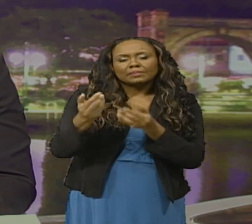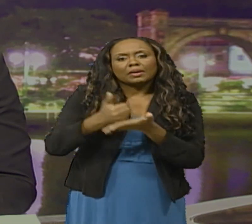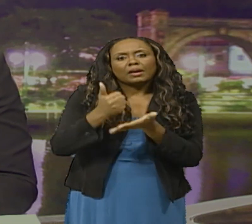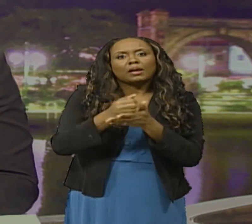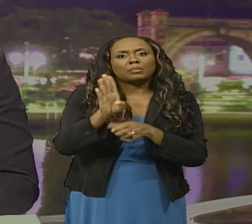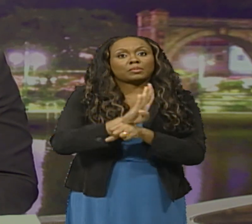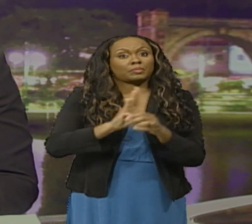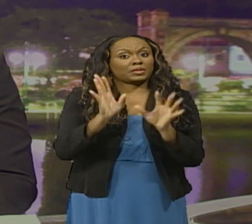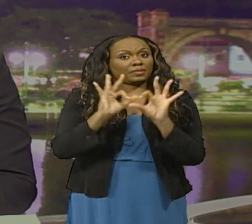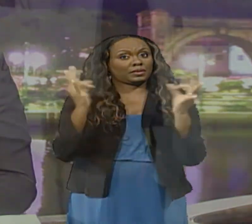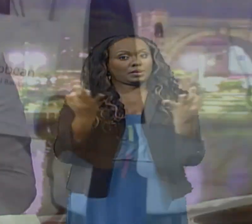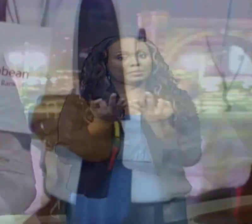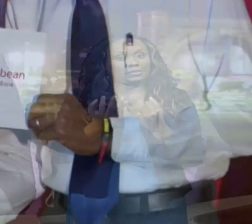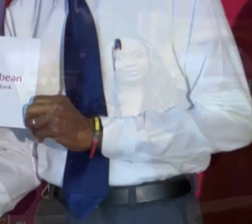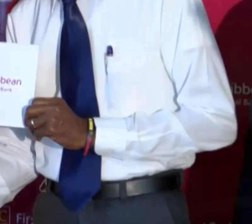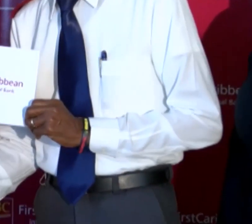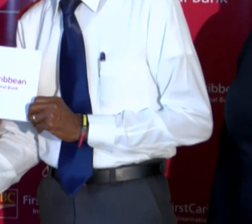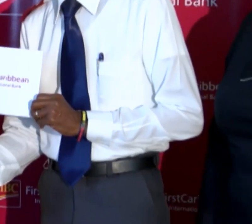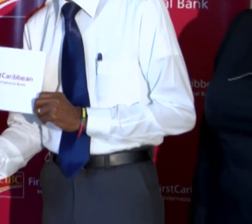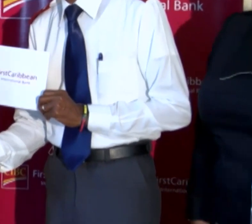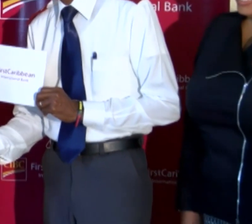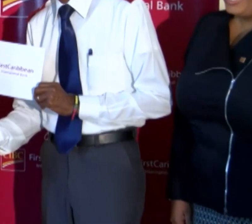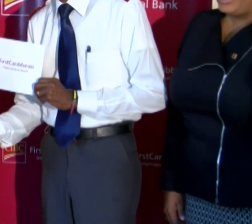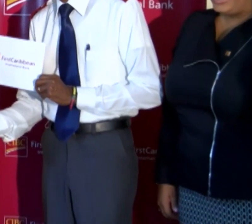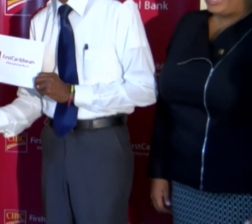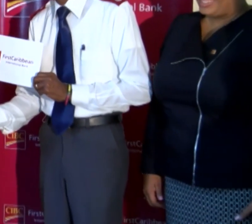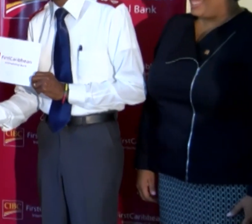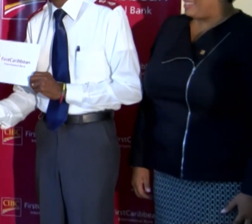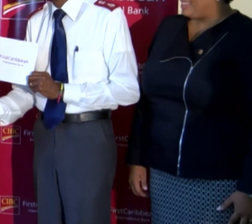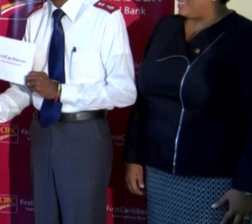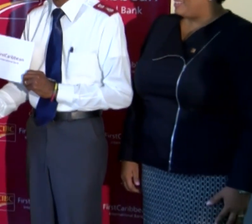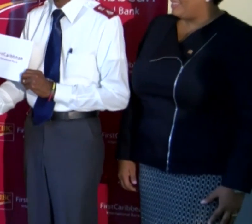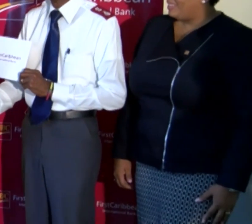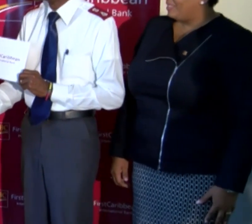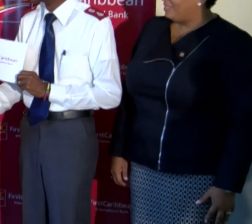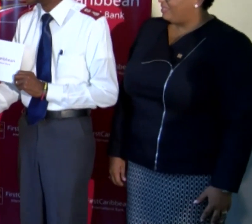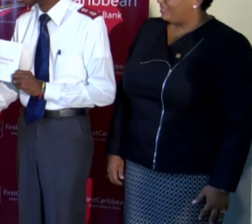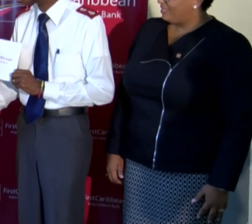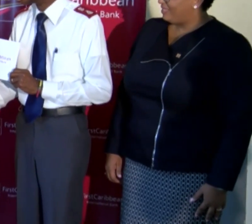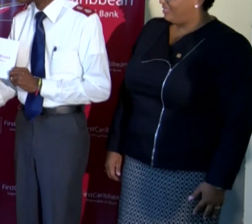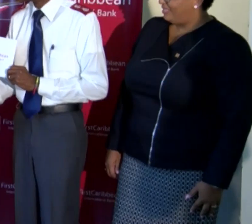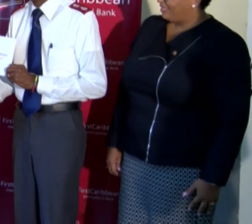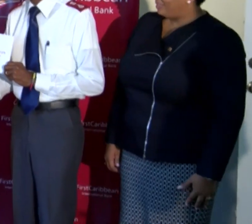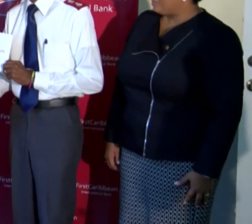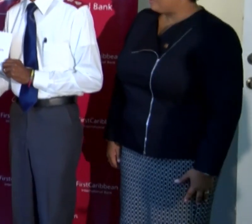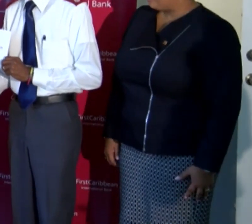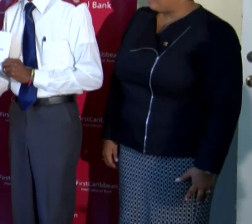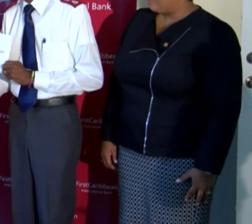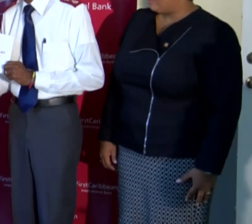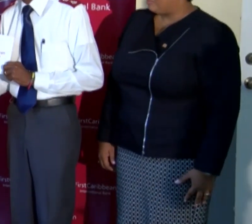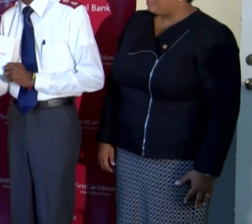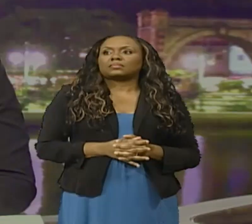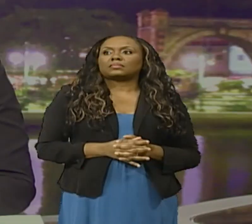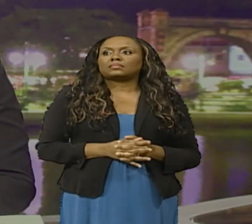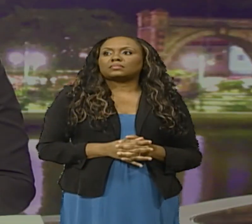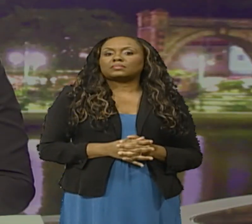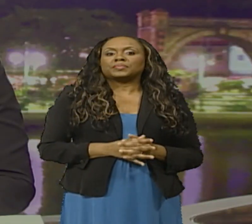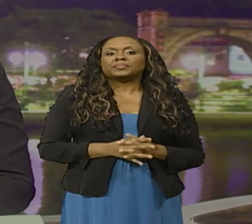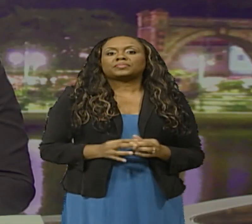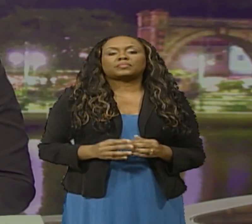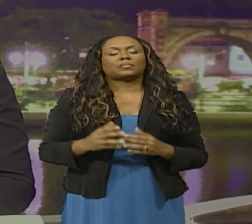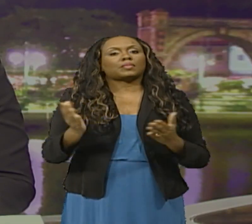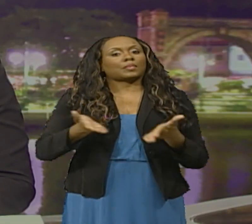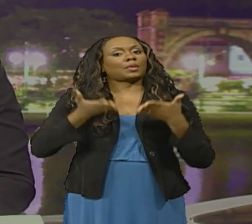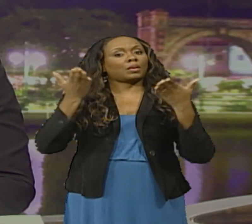families. CIBC First Caribbean has provided 70 vouchers for distribution to needy families. The donation was made